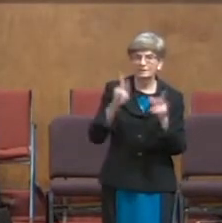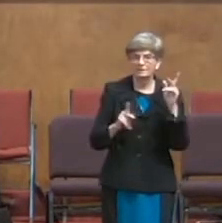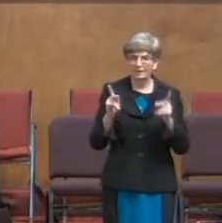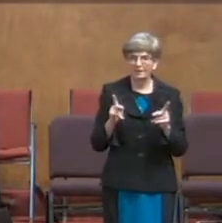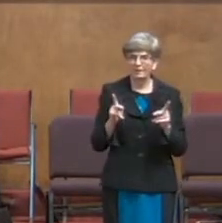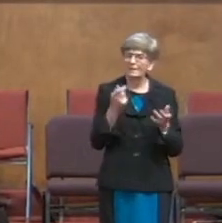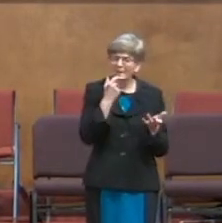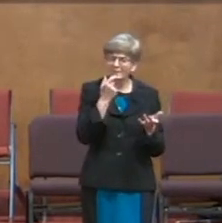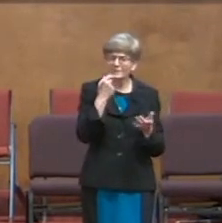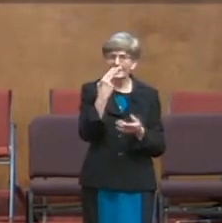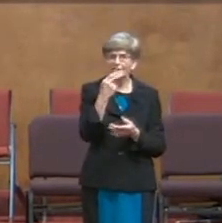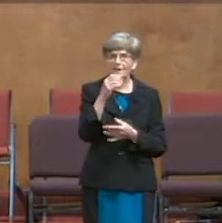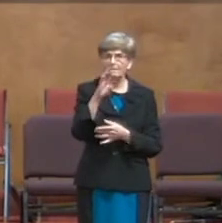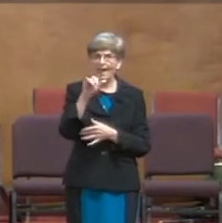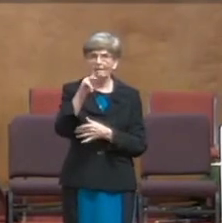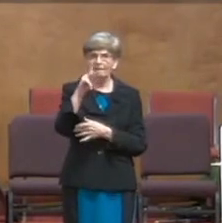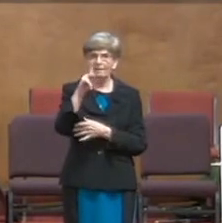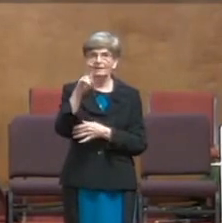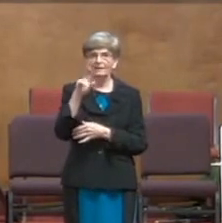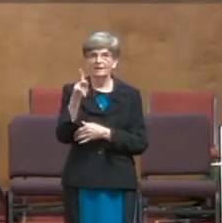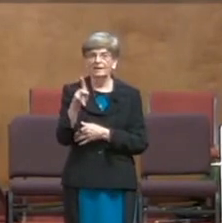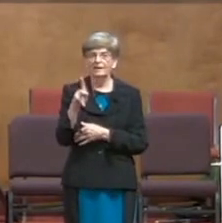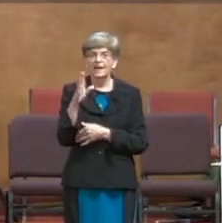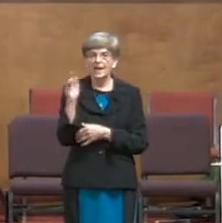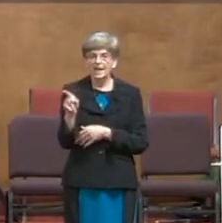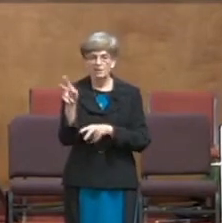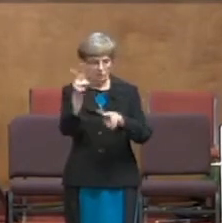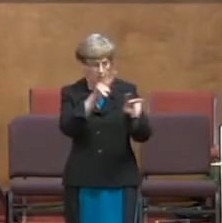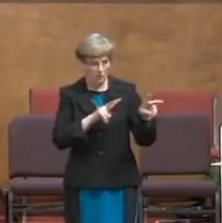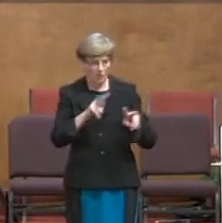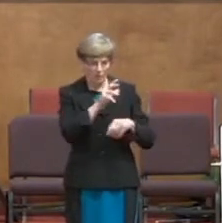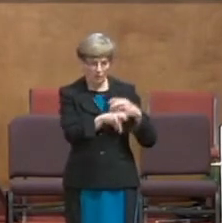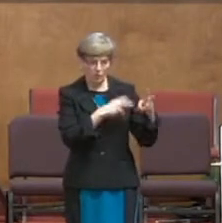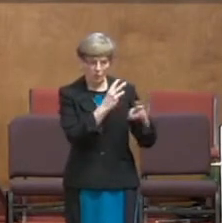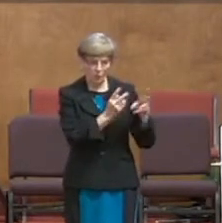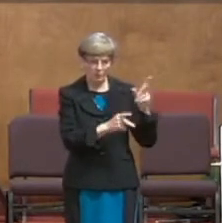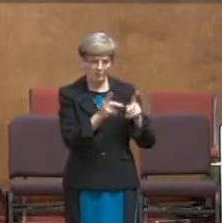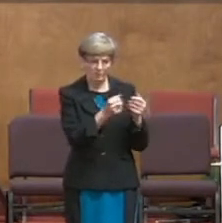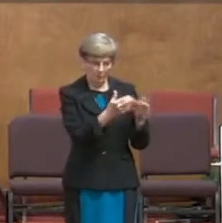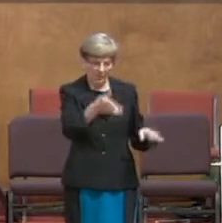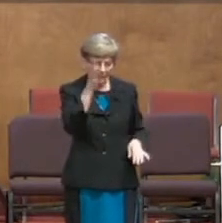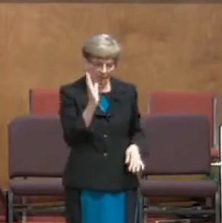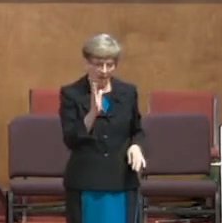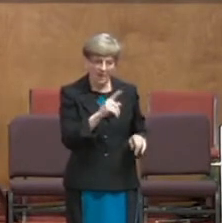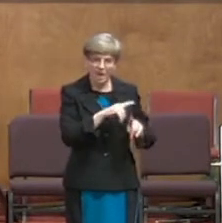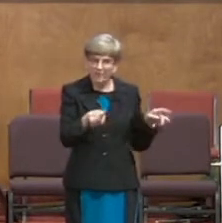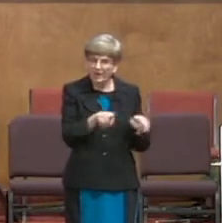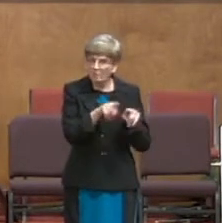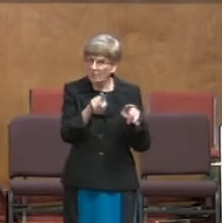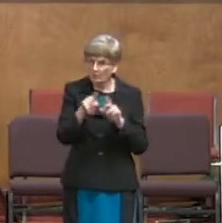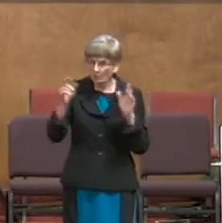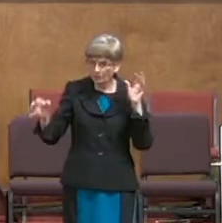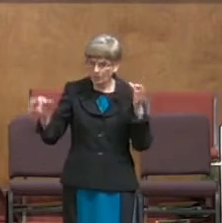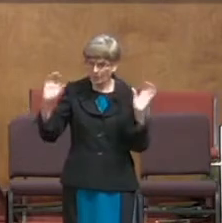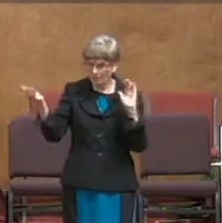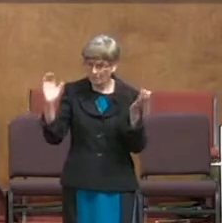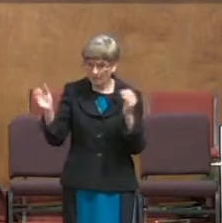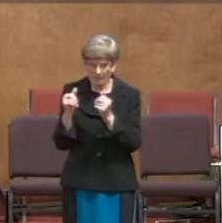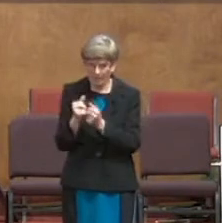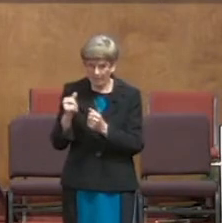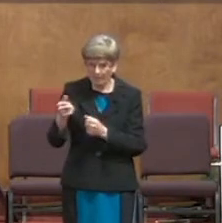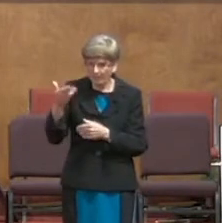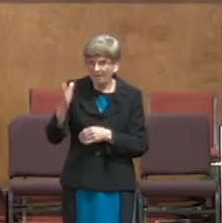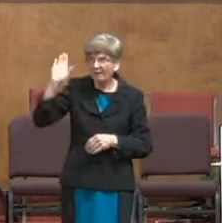around at the world, but he was also looking at the people of God. And they had become guilty of terrible, terrible